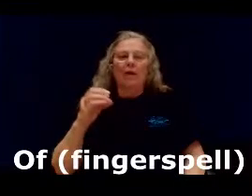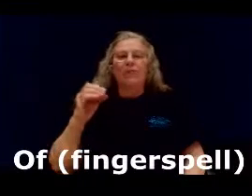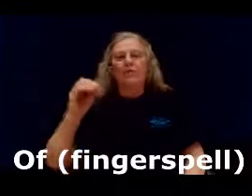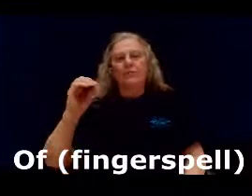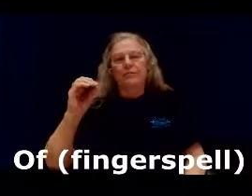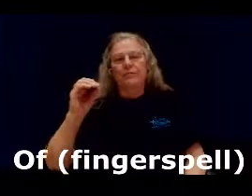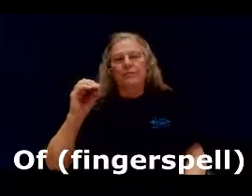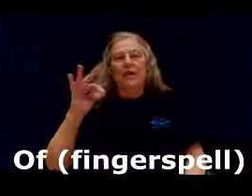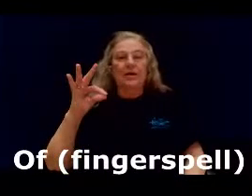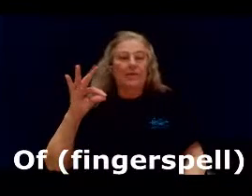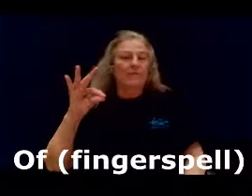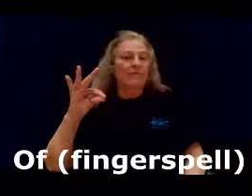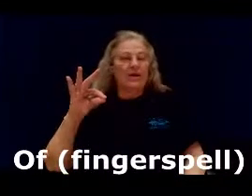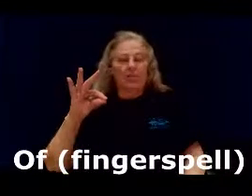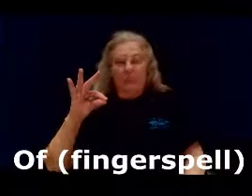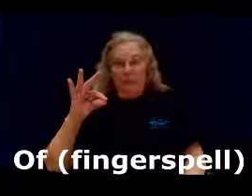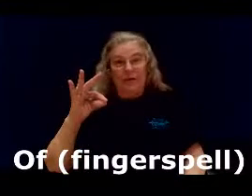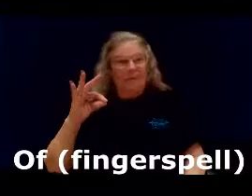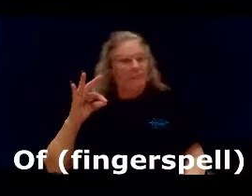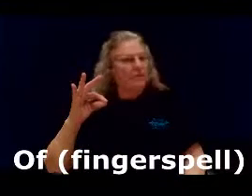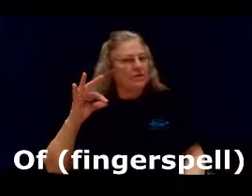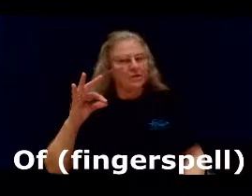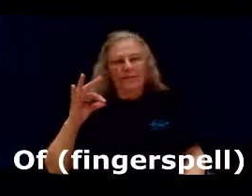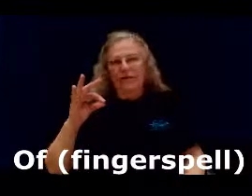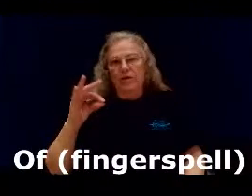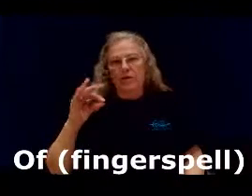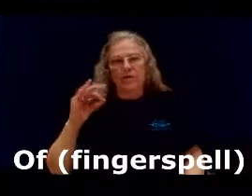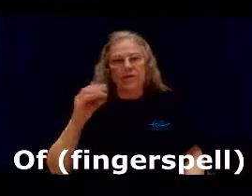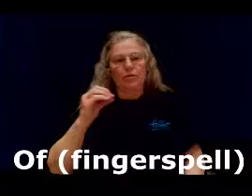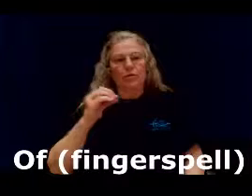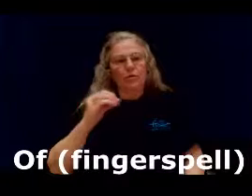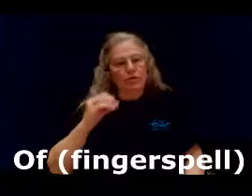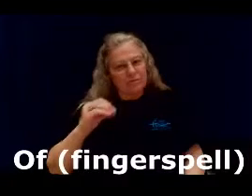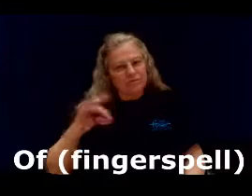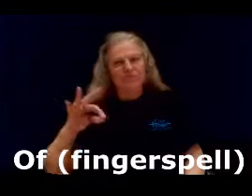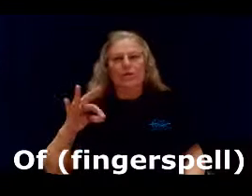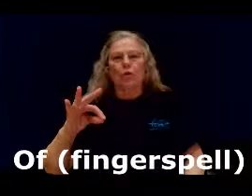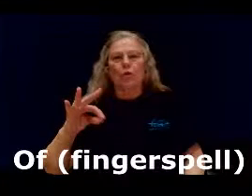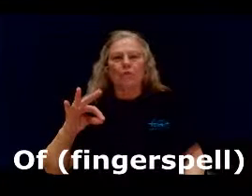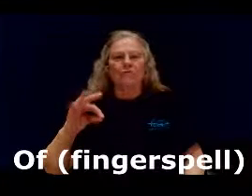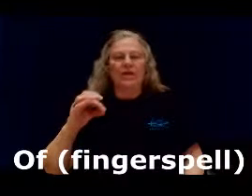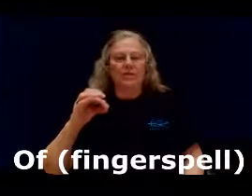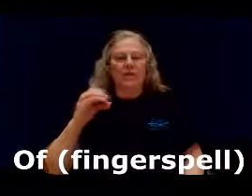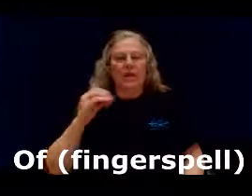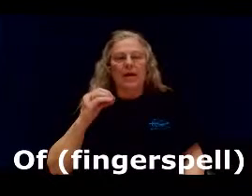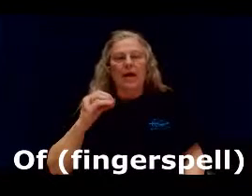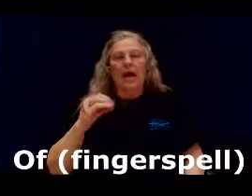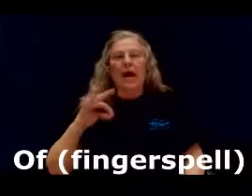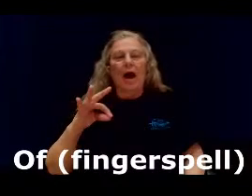Of, fingerspell. There's nothing you can do but just to go ahead and fingerspell.